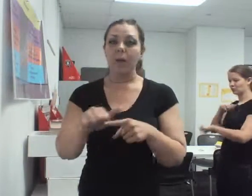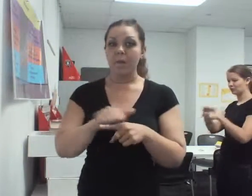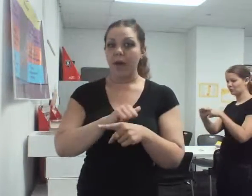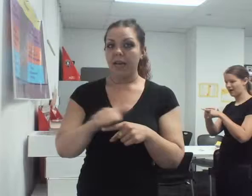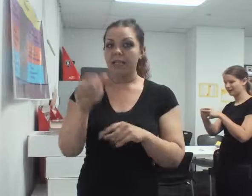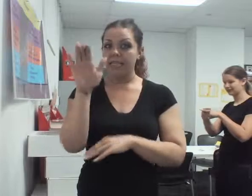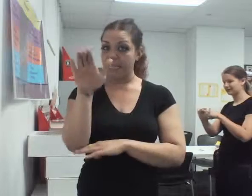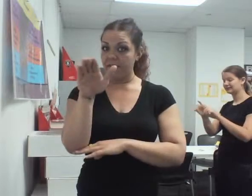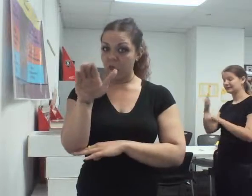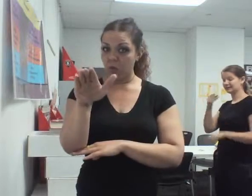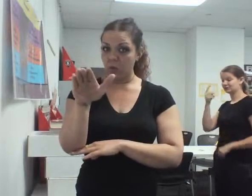this,